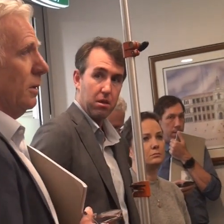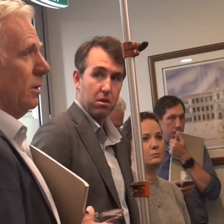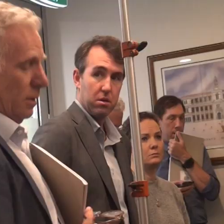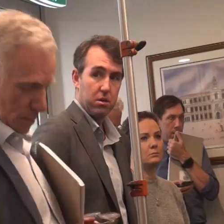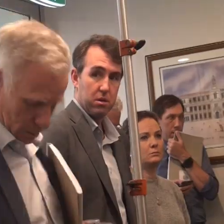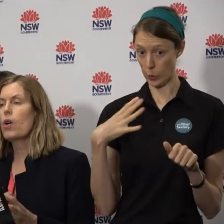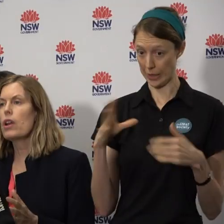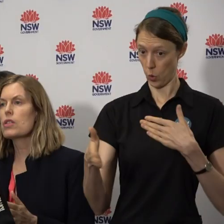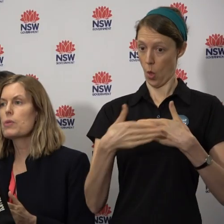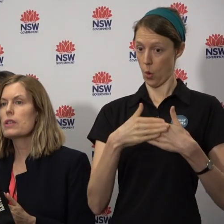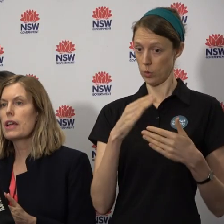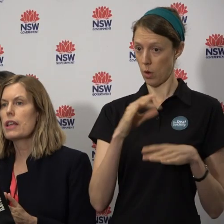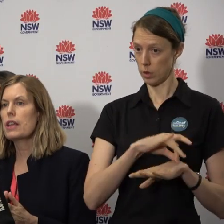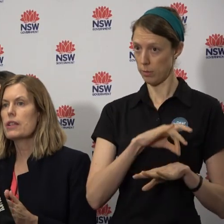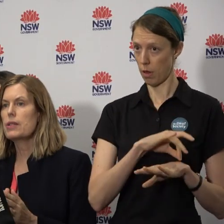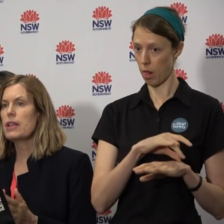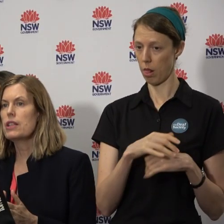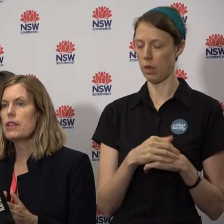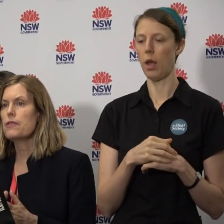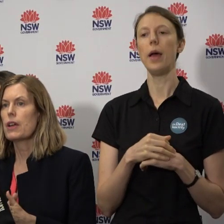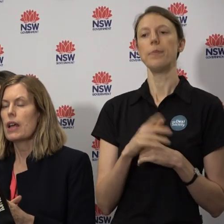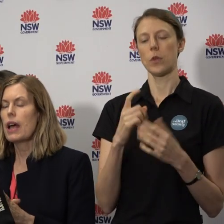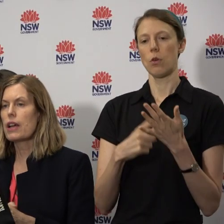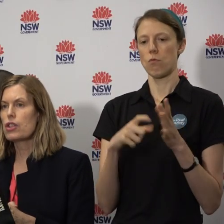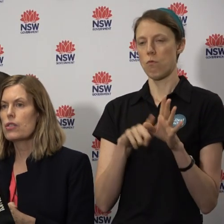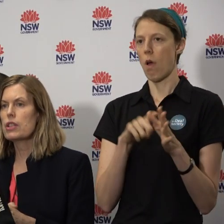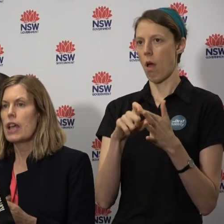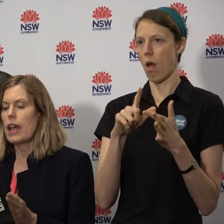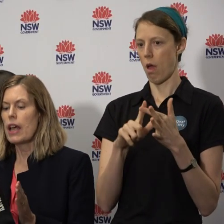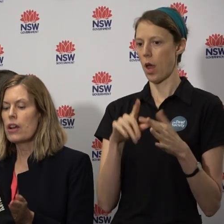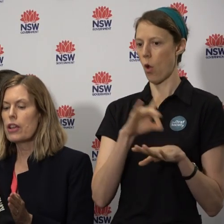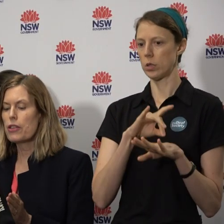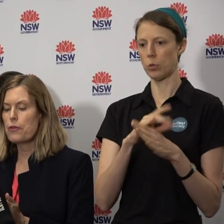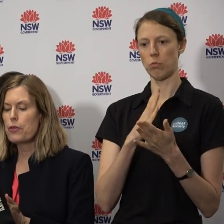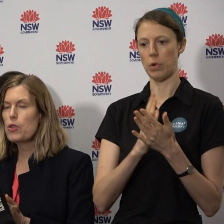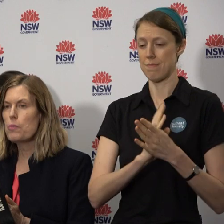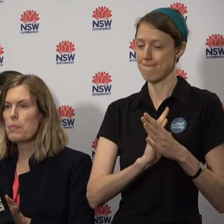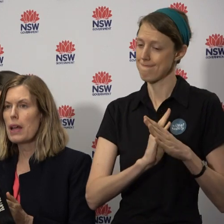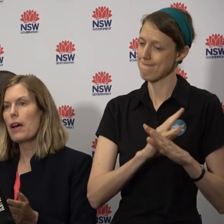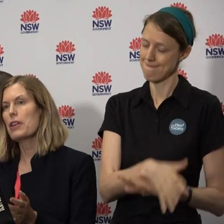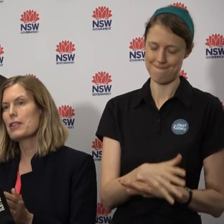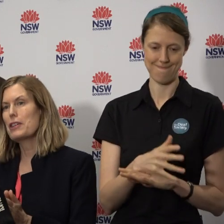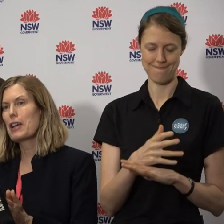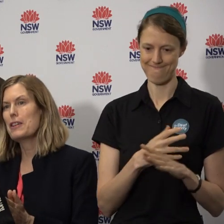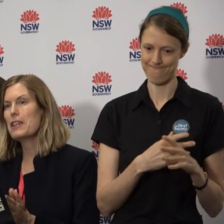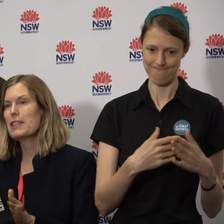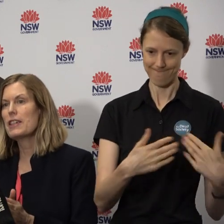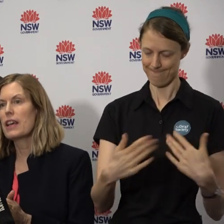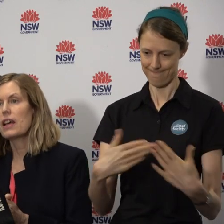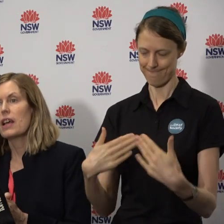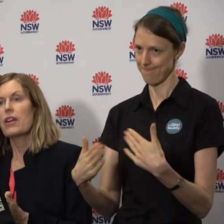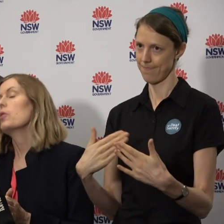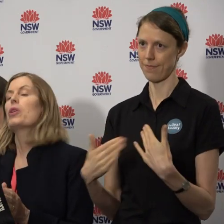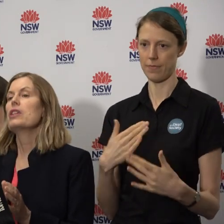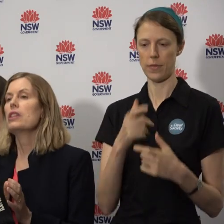hospital? Wright Hospital has taken extensive actions, and I can confirm, I think as I indicated